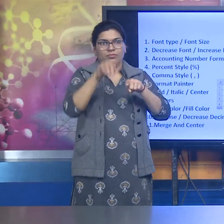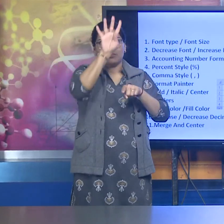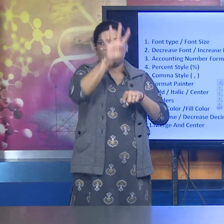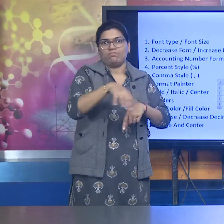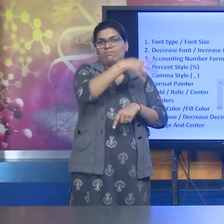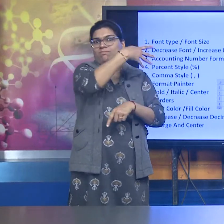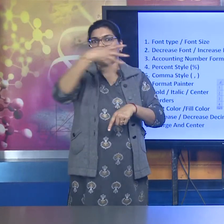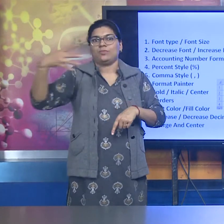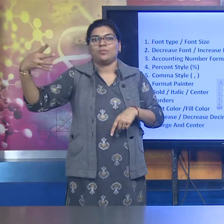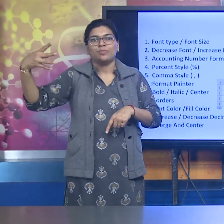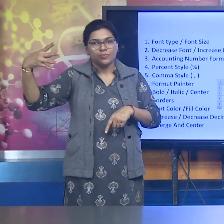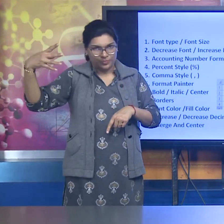border.